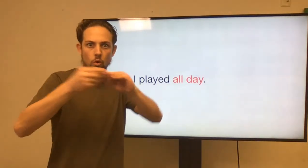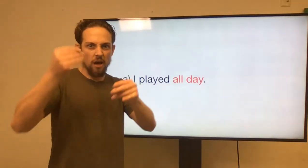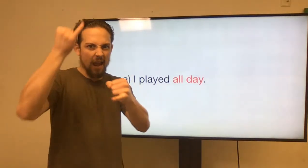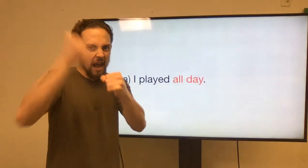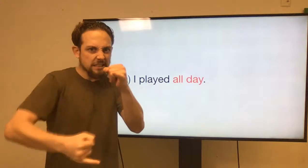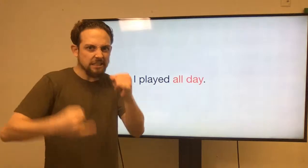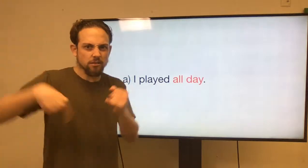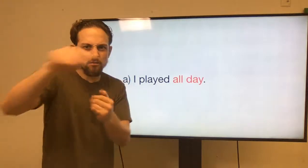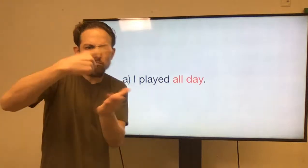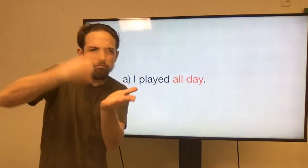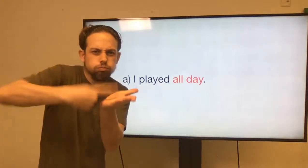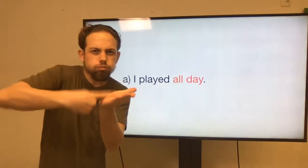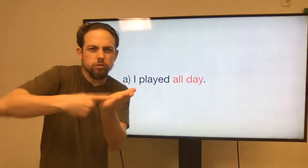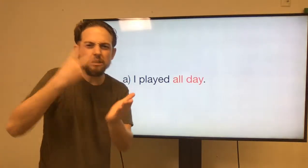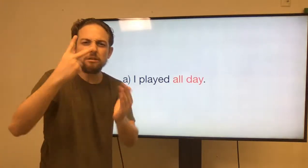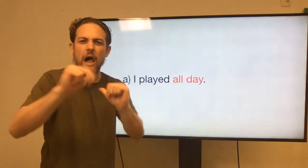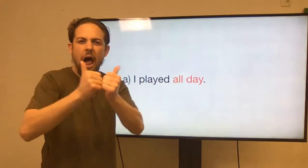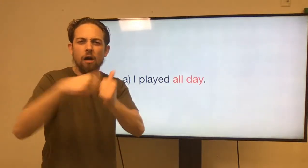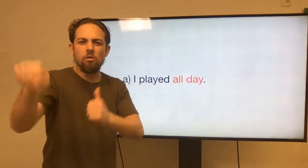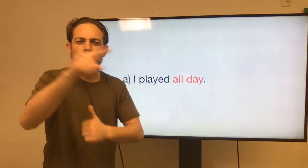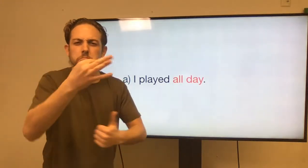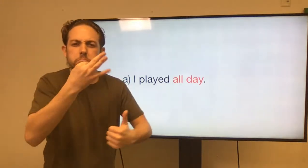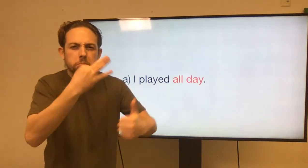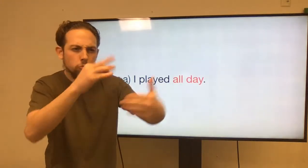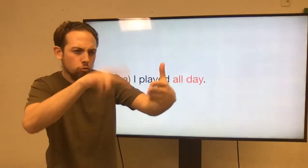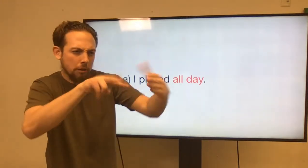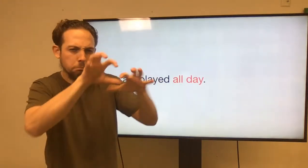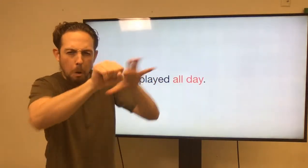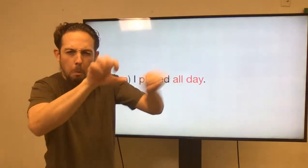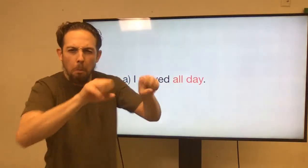So now I want to go back to the story, The Boy Who Cried Wolf,